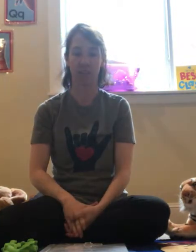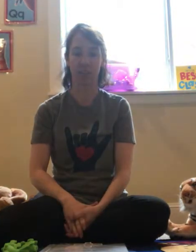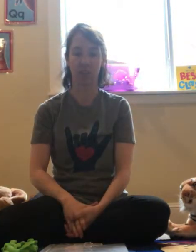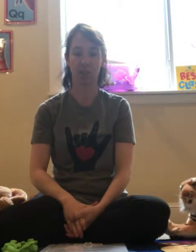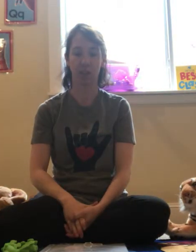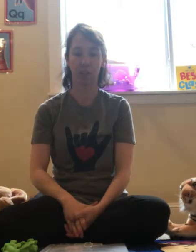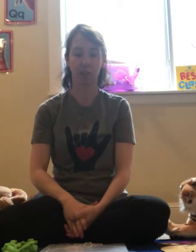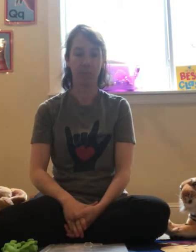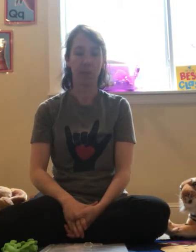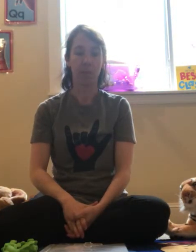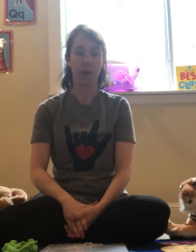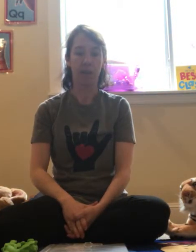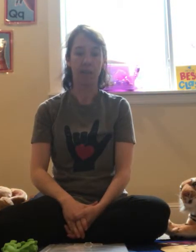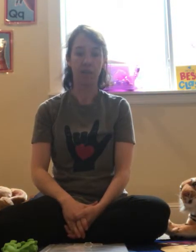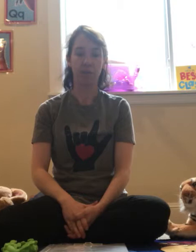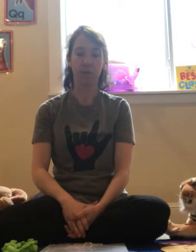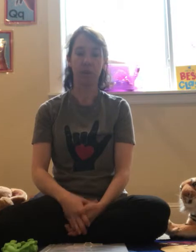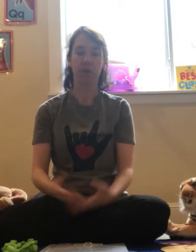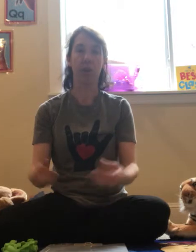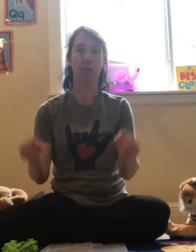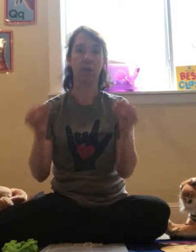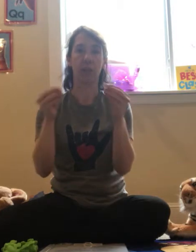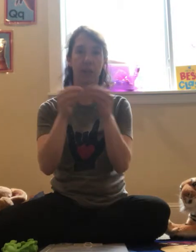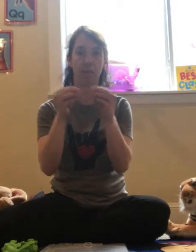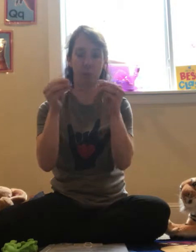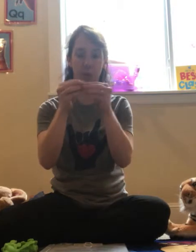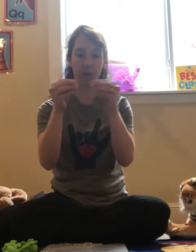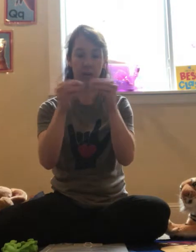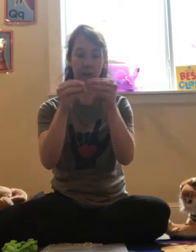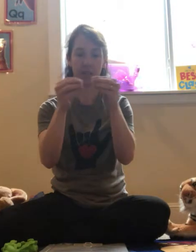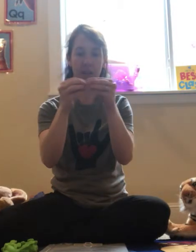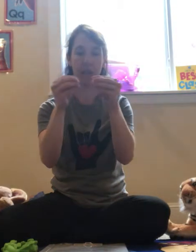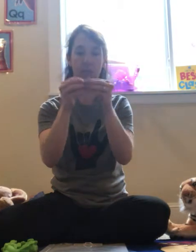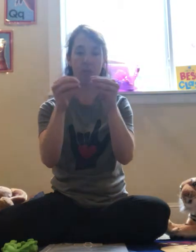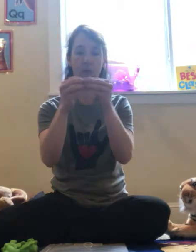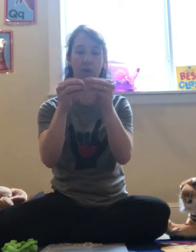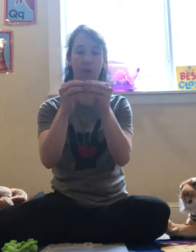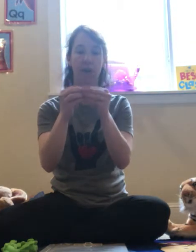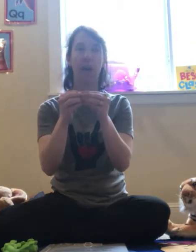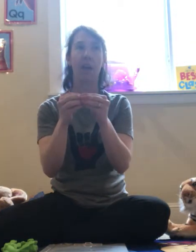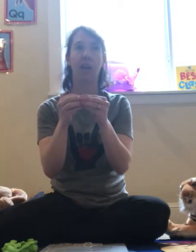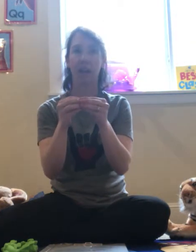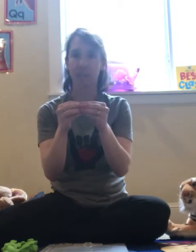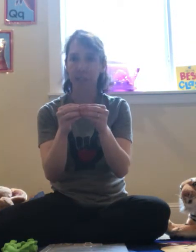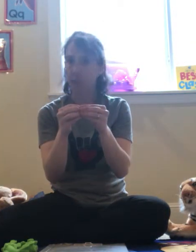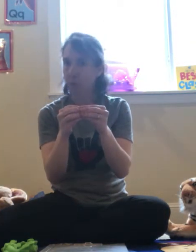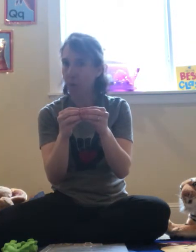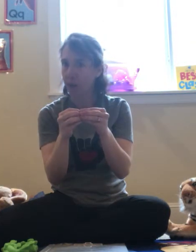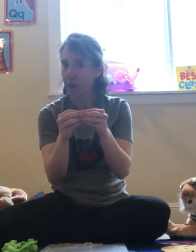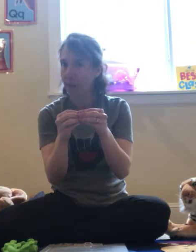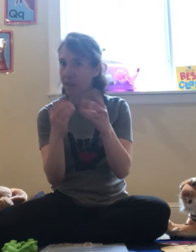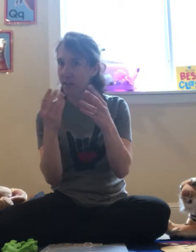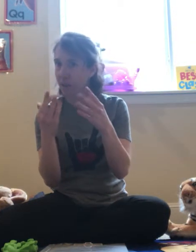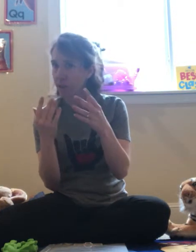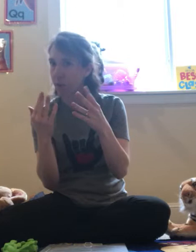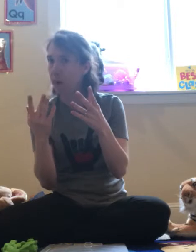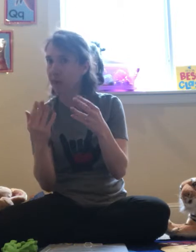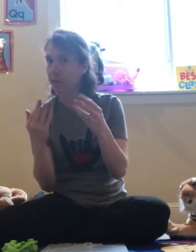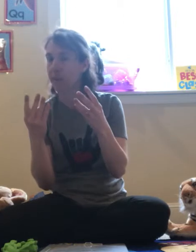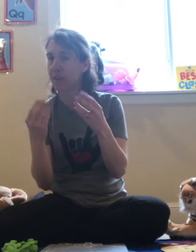get started. But if you do know that your toddler would like more, sign more. Kind of see if you can wait, and you're like, oh, you're waiting for them